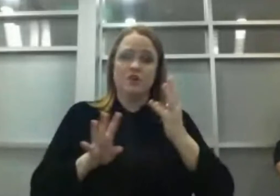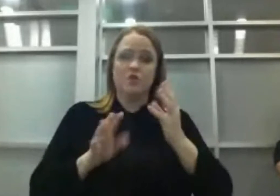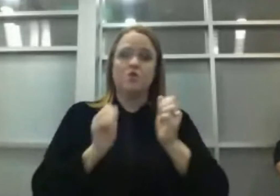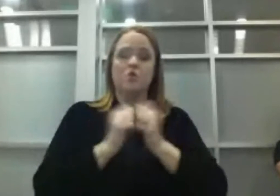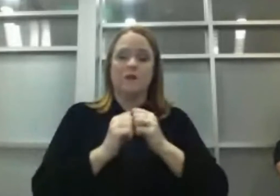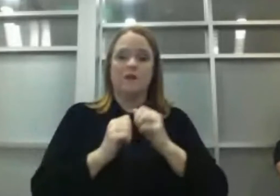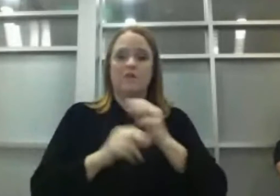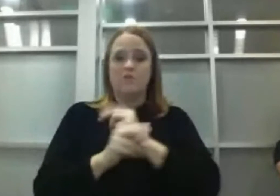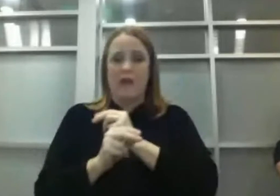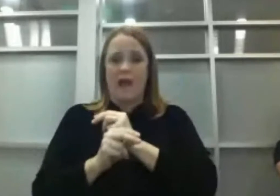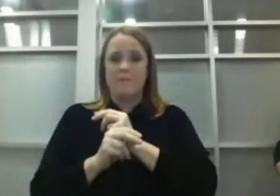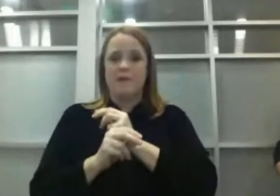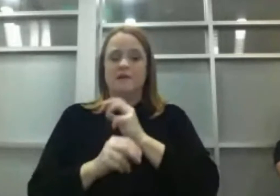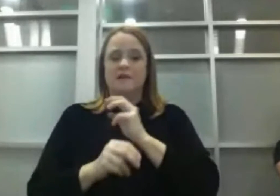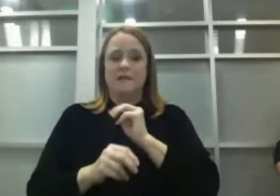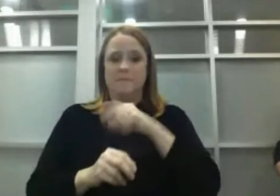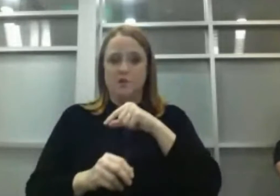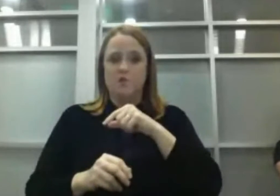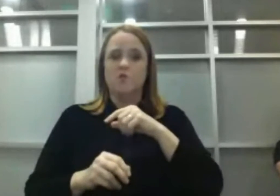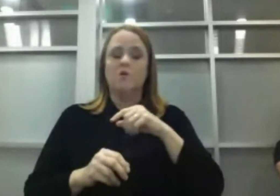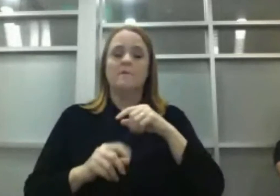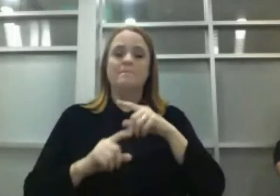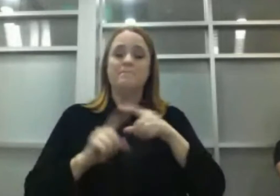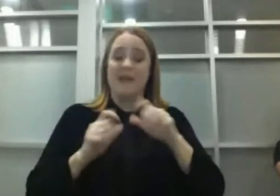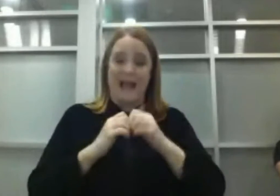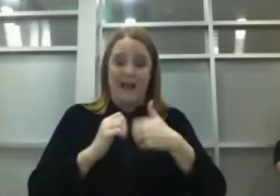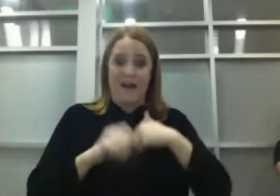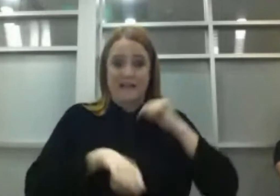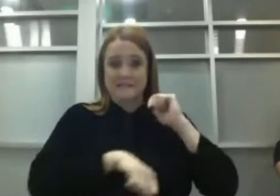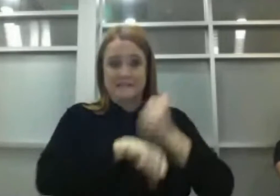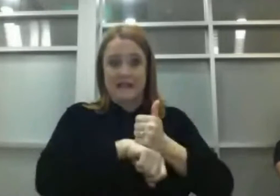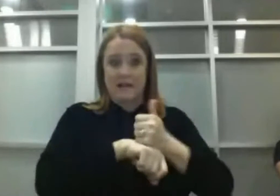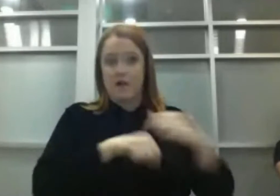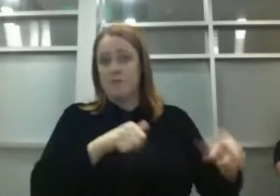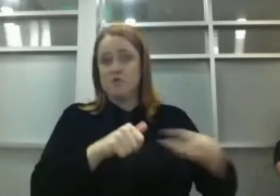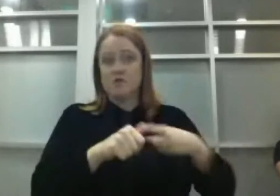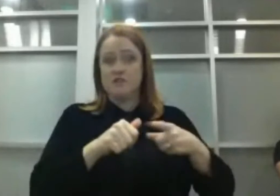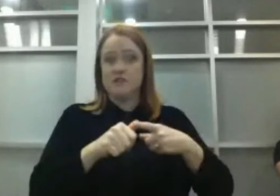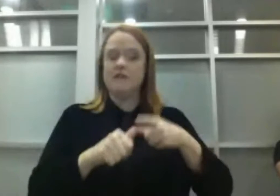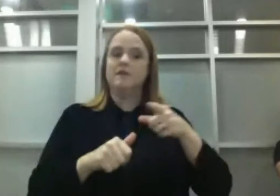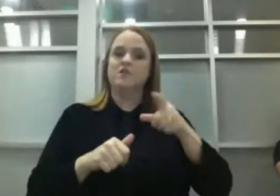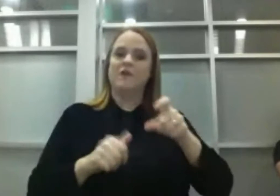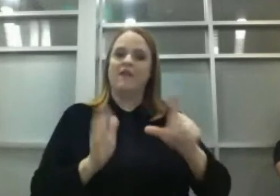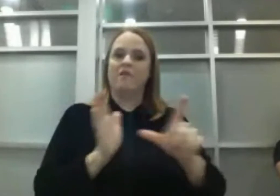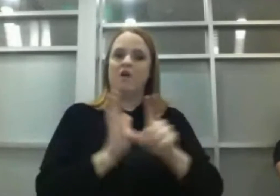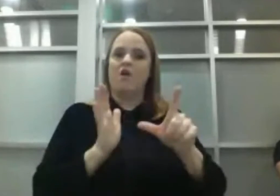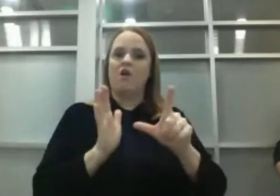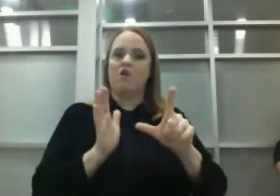I think how I had set it up originally was that we had it to auto-delete, like the queue